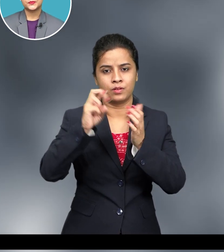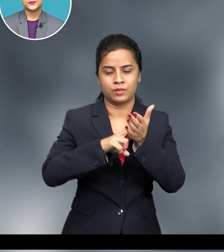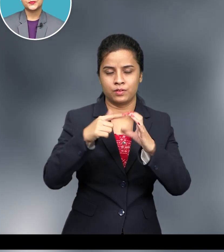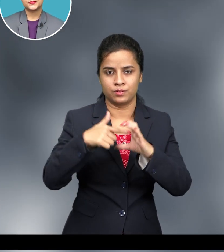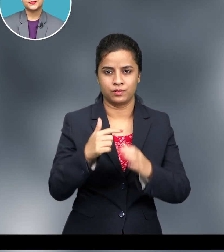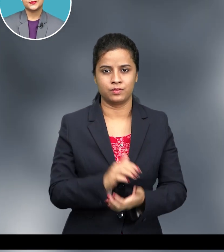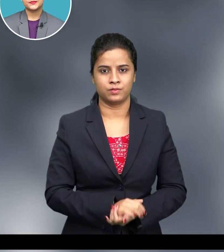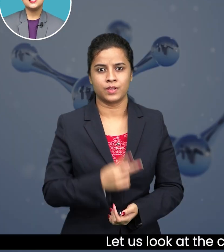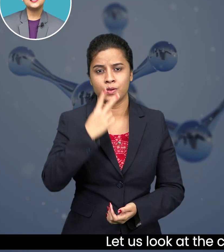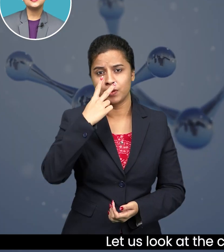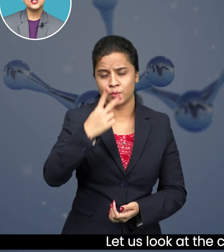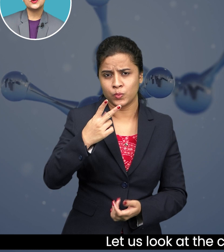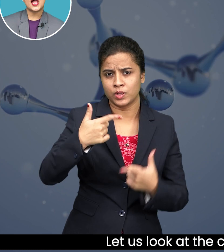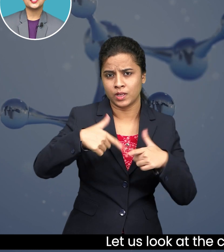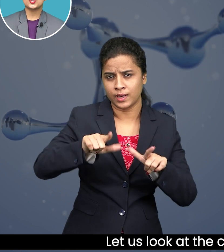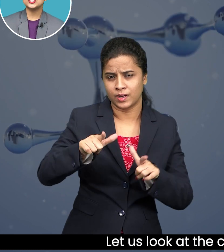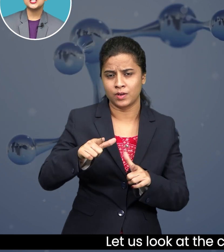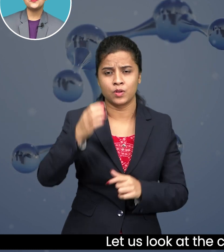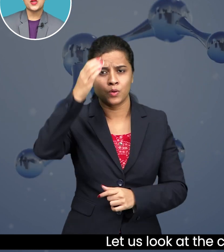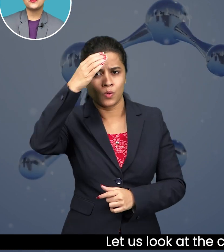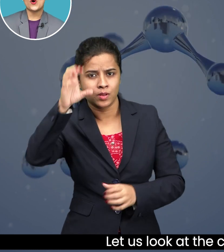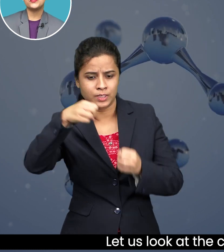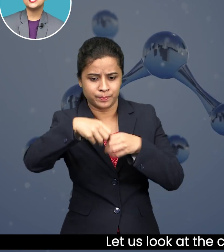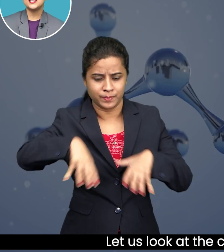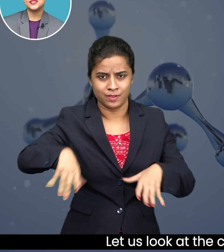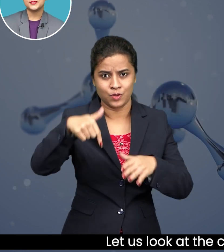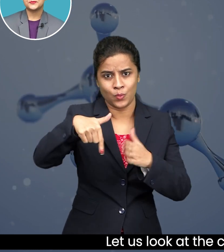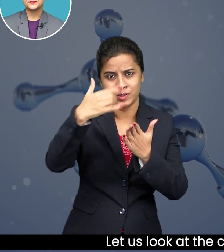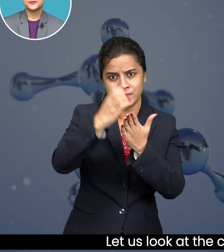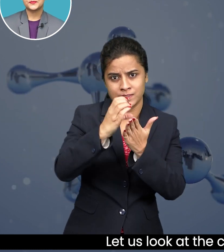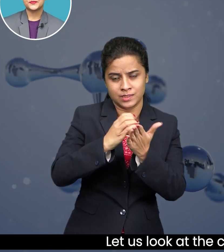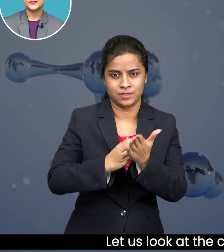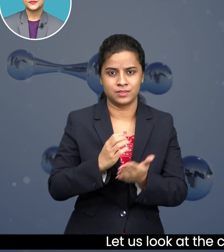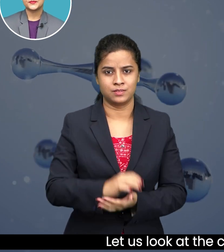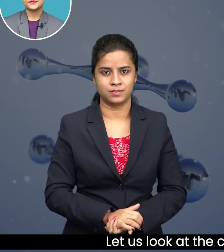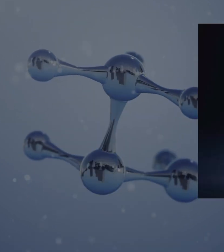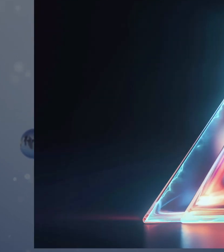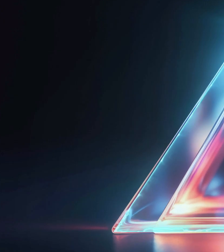isotone. Let us look at the concept map of this lesson.